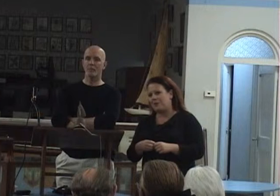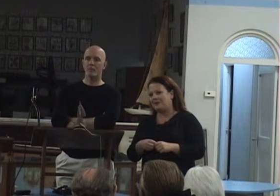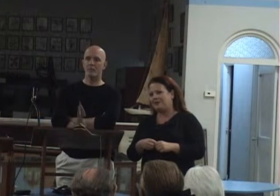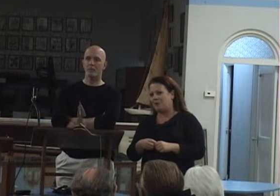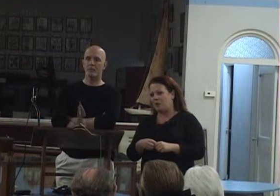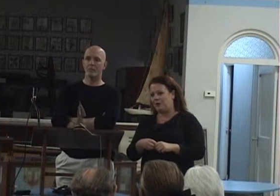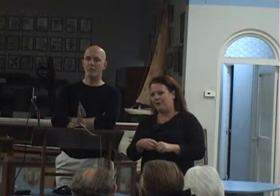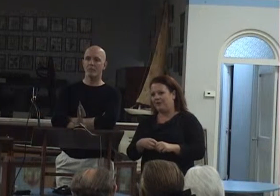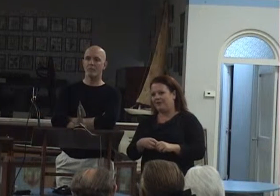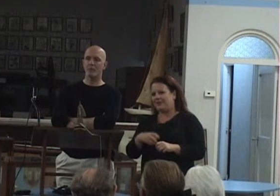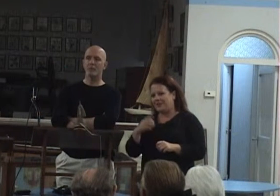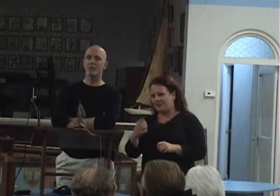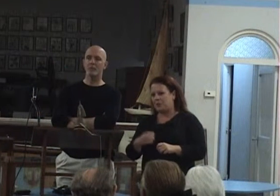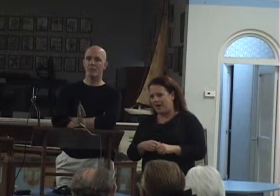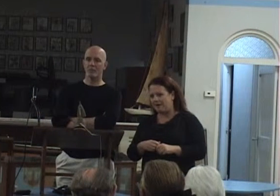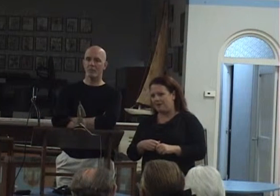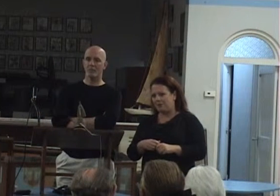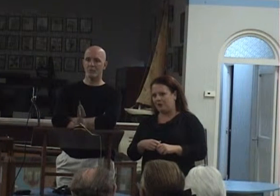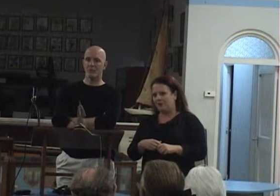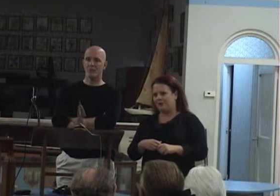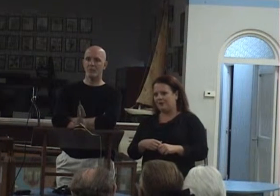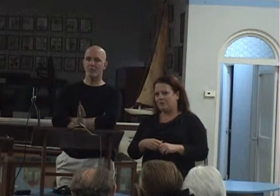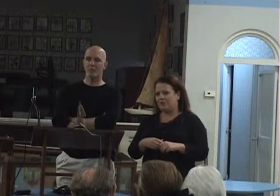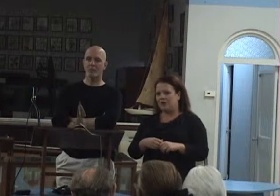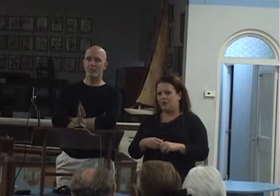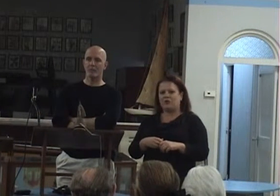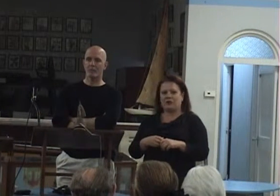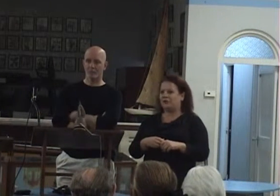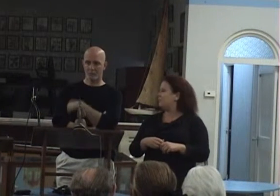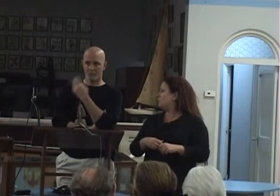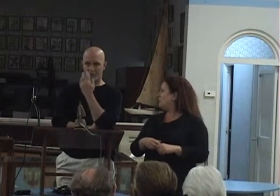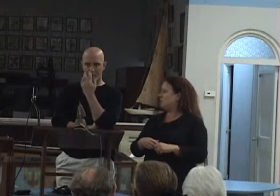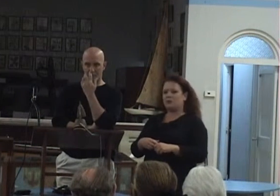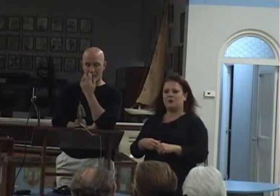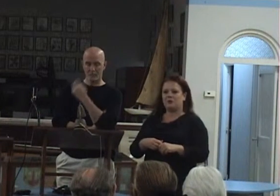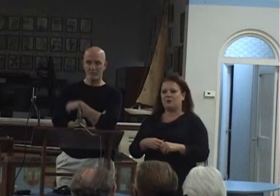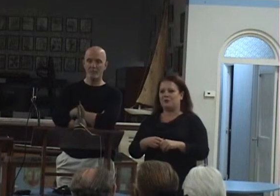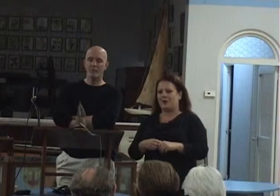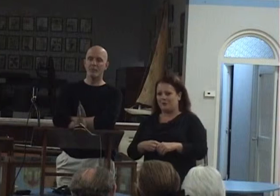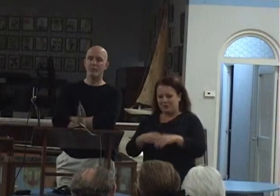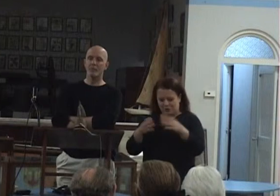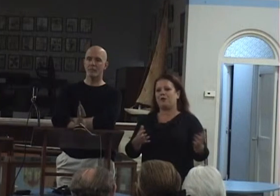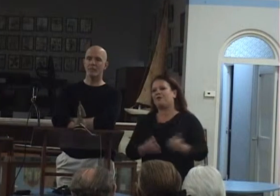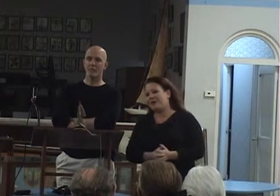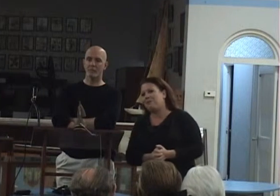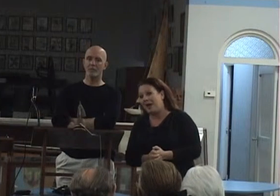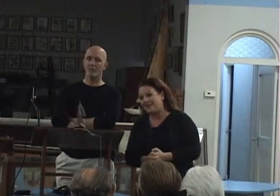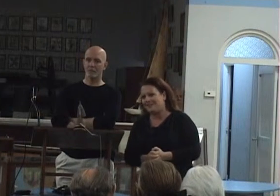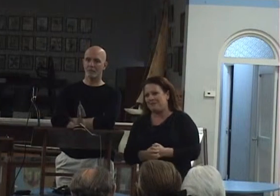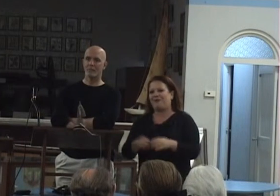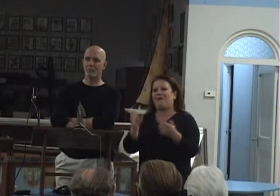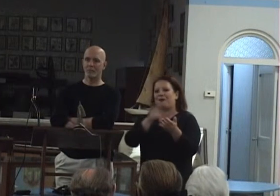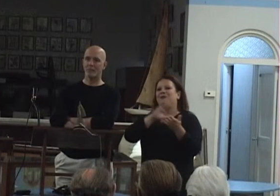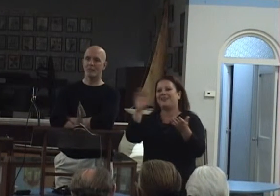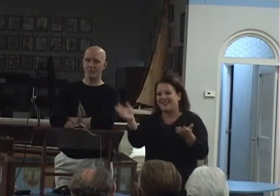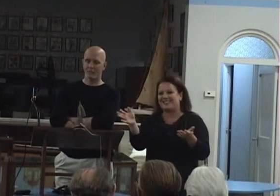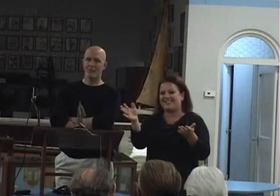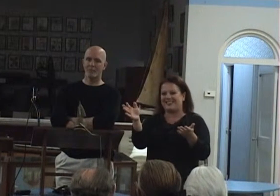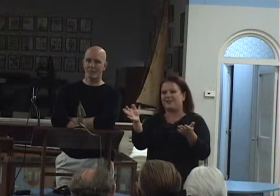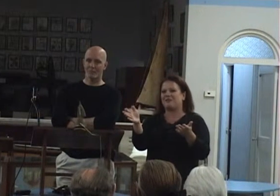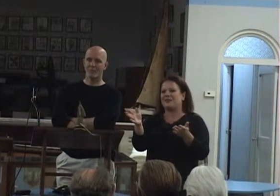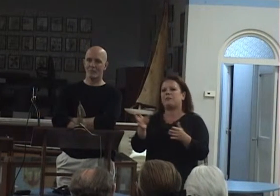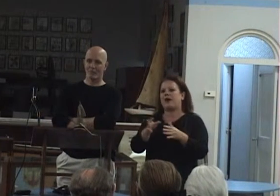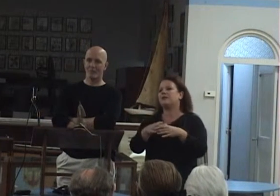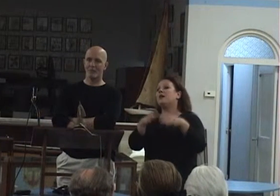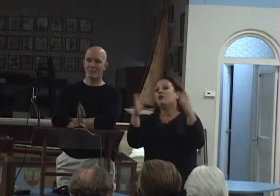a stamp on it somewhere that has a patent number. And you tell a student of yours to do some great research. They go find the patent number for you, and it has